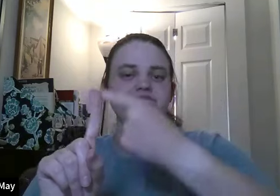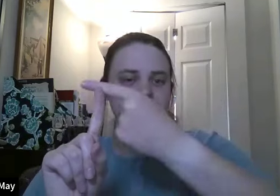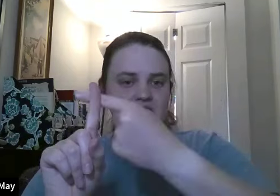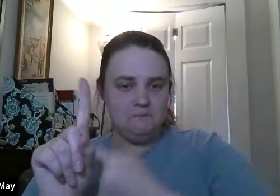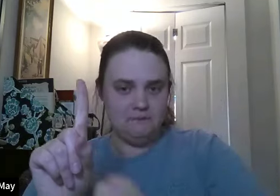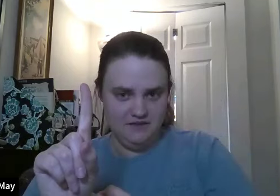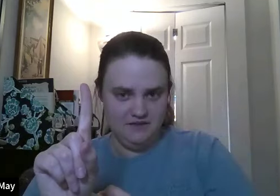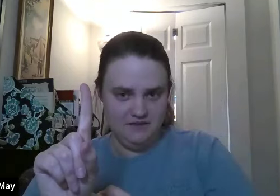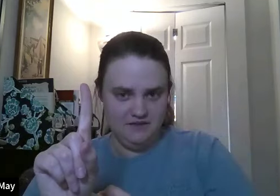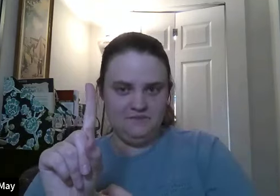Month.